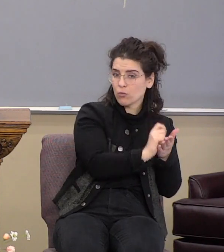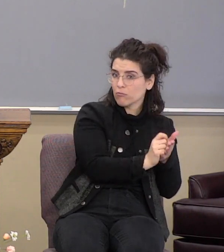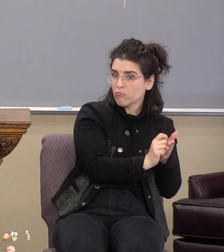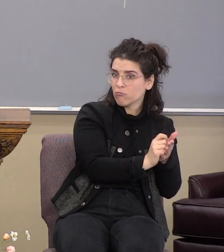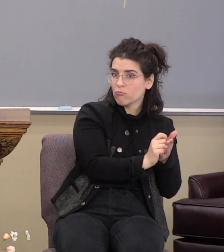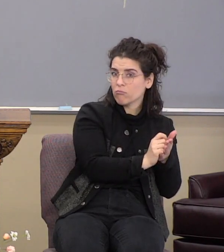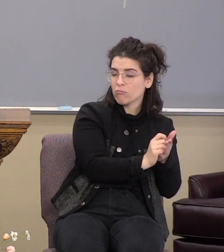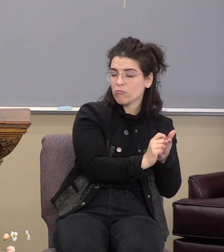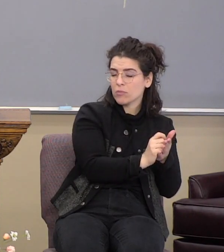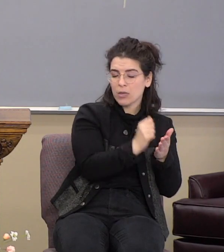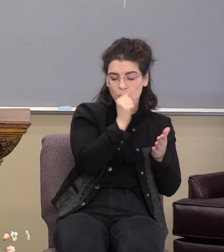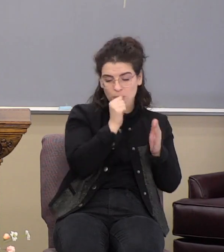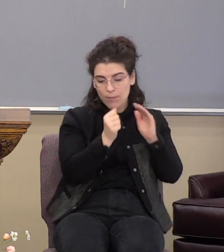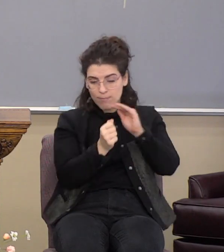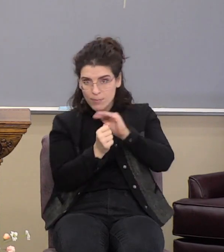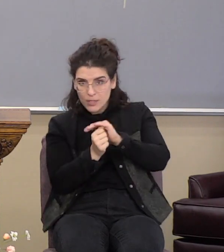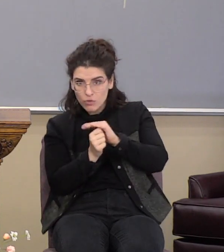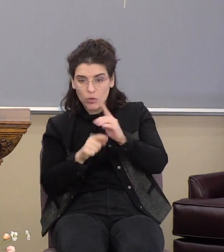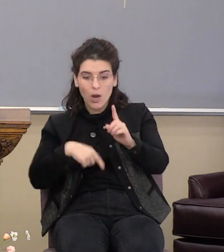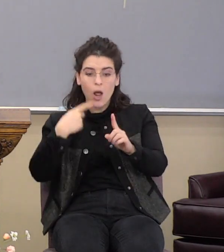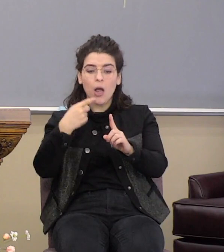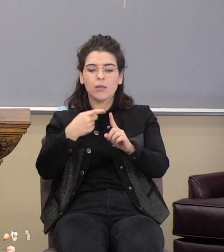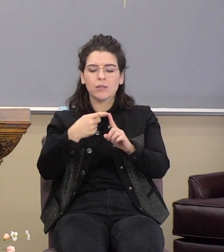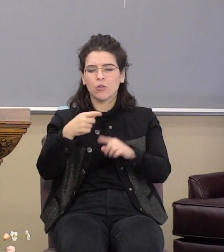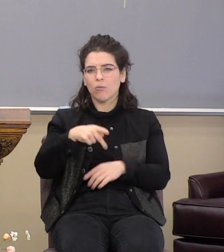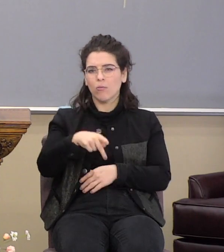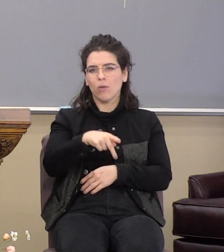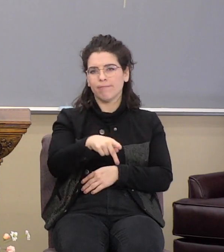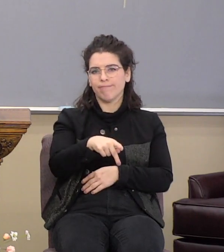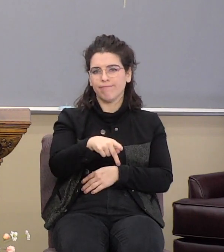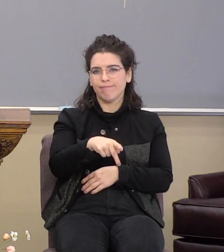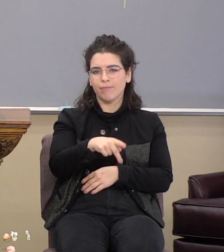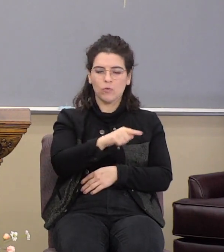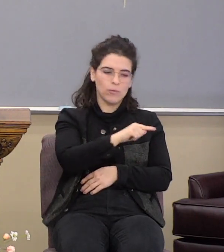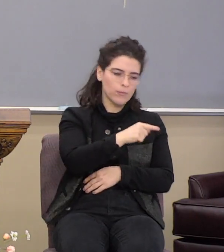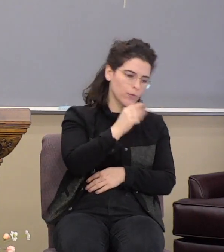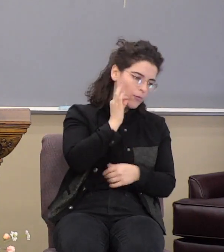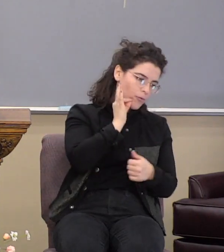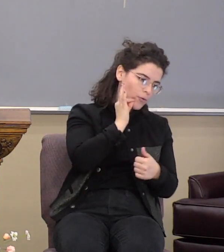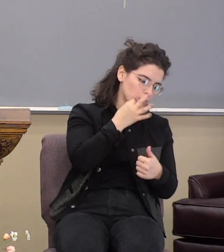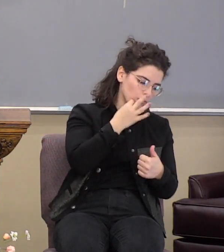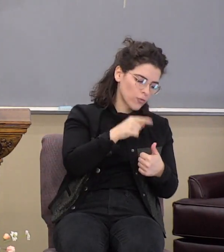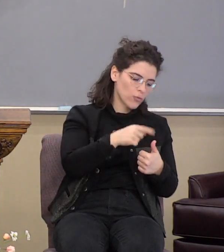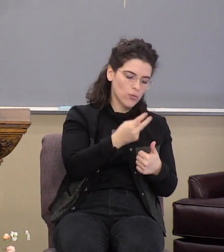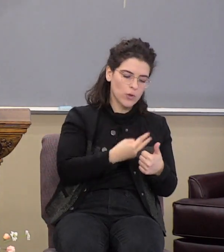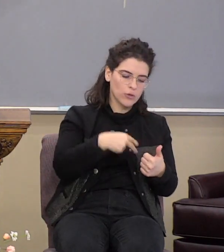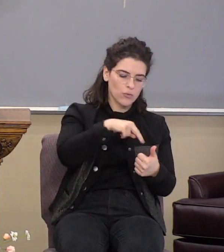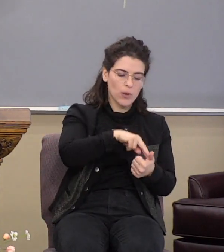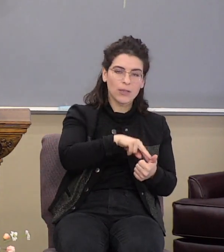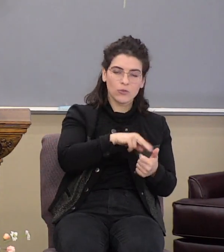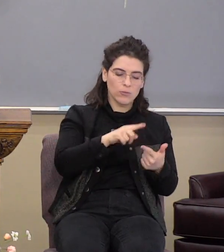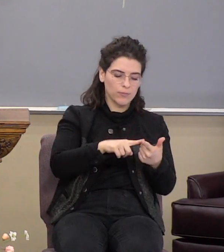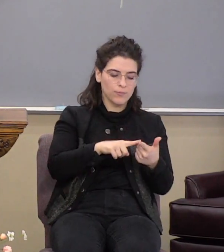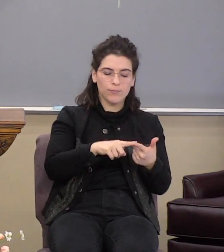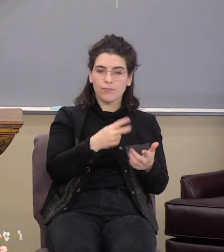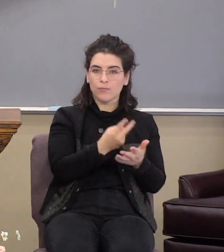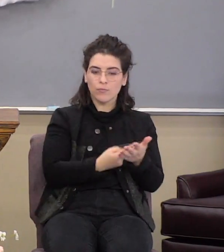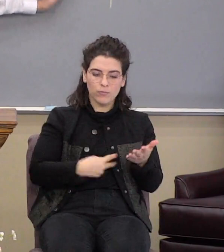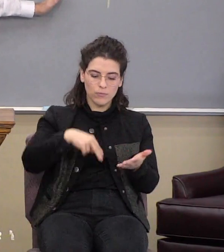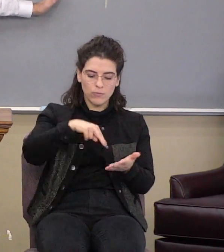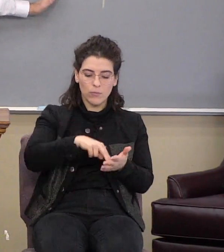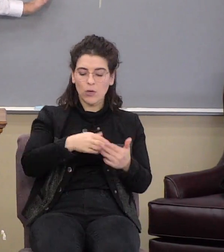was a mystery until it was first revealed to the Apostle Paul. So we have first fruit resurrection. We have the first resurrection preceding